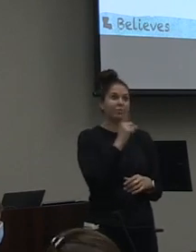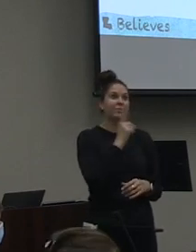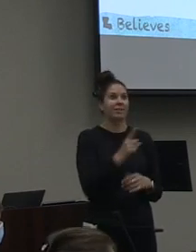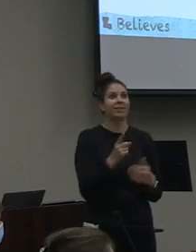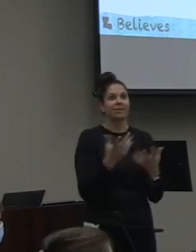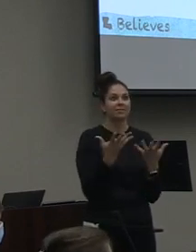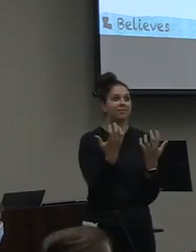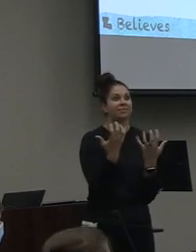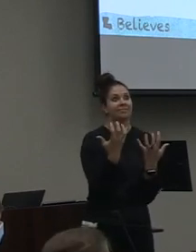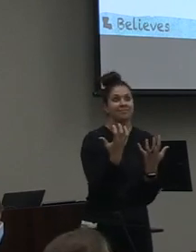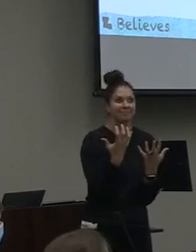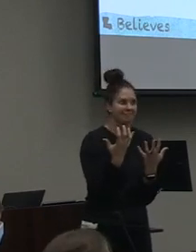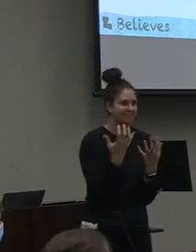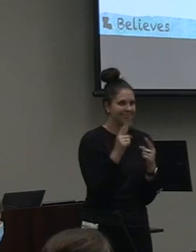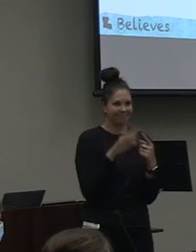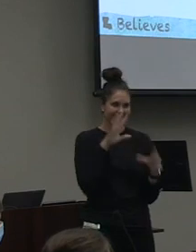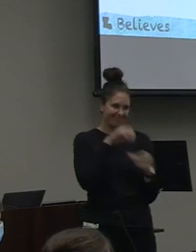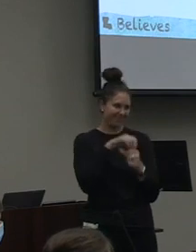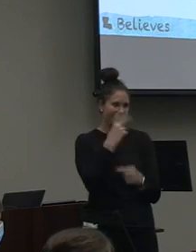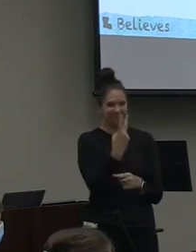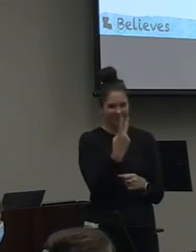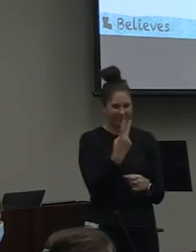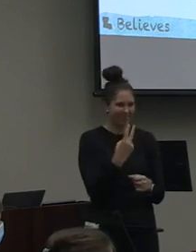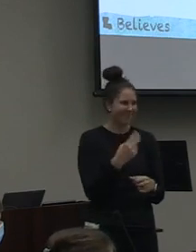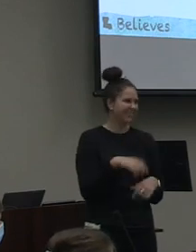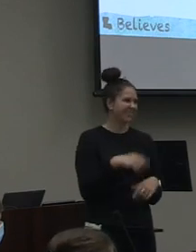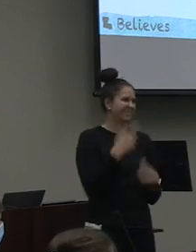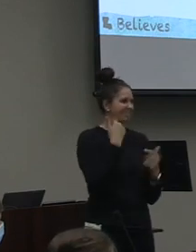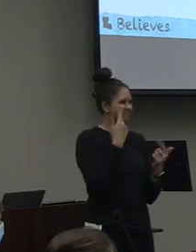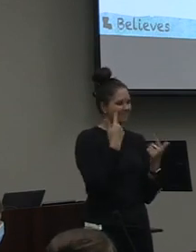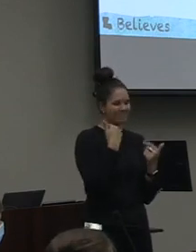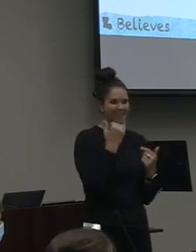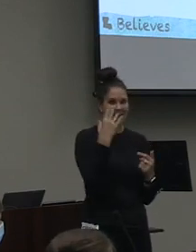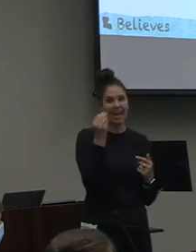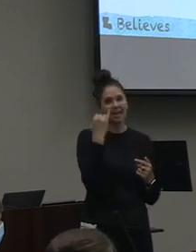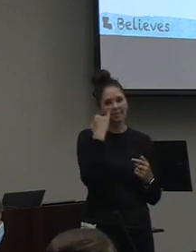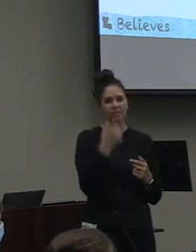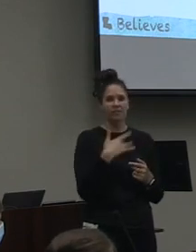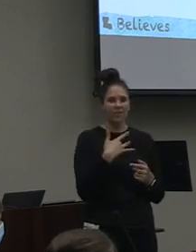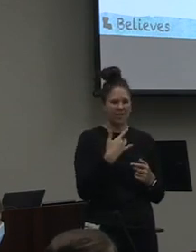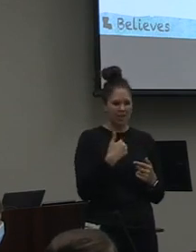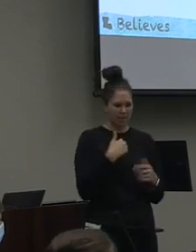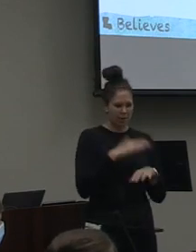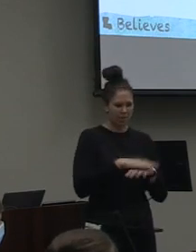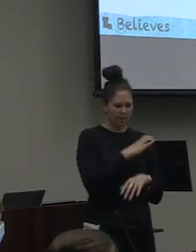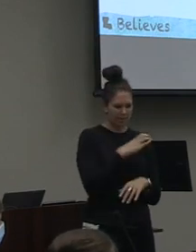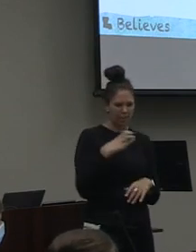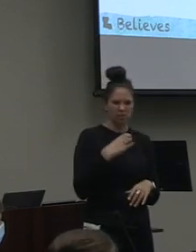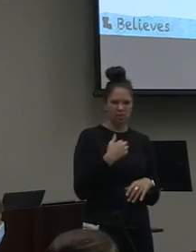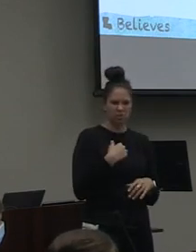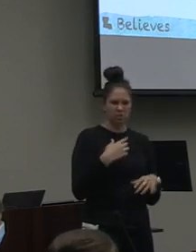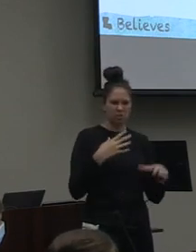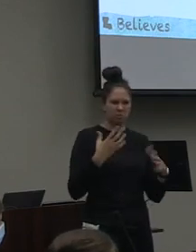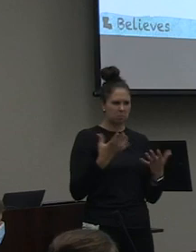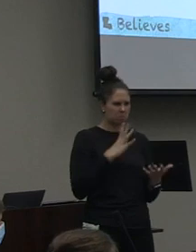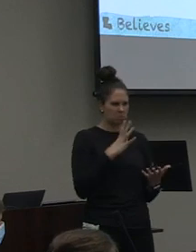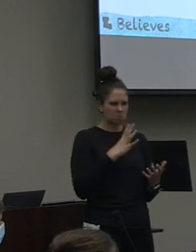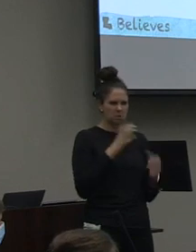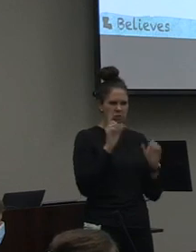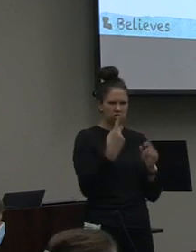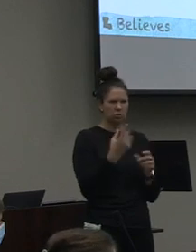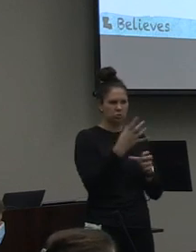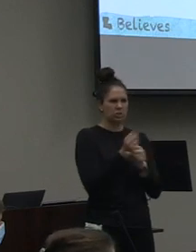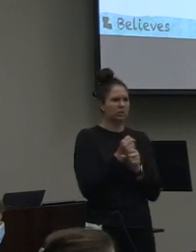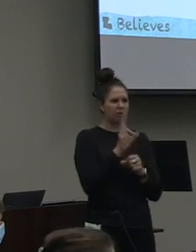really have a desire to be in 2, that's okay too. And if you are feeling like I am on the commission, I'm okay to just